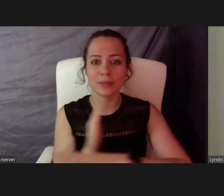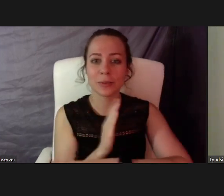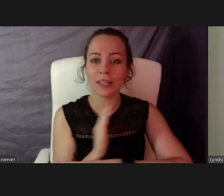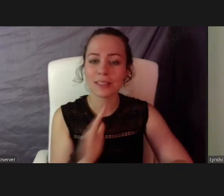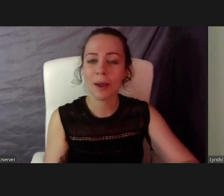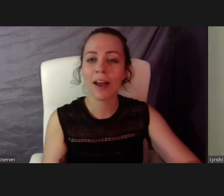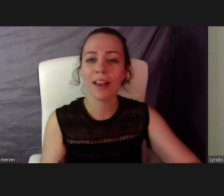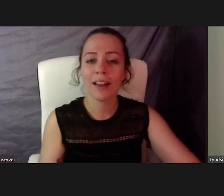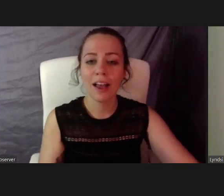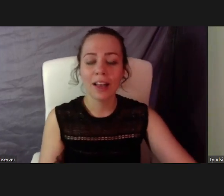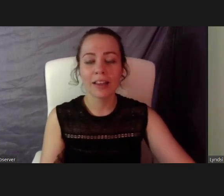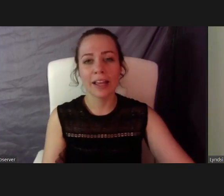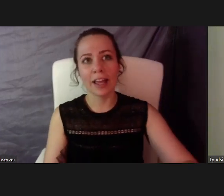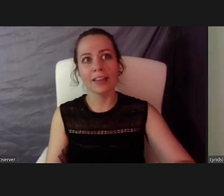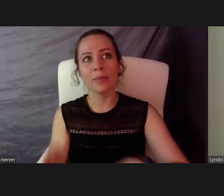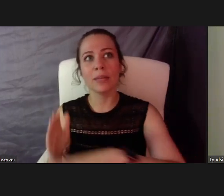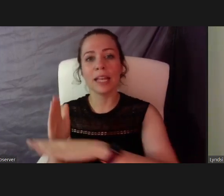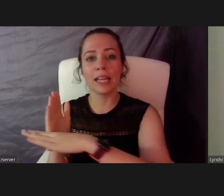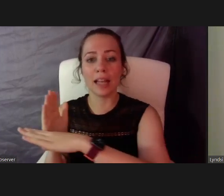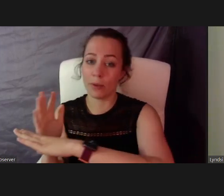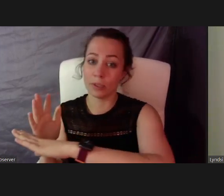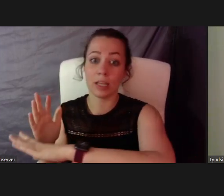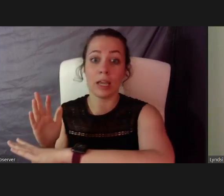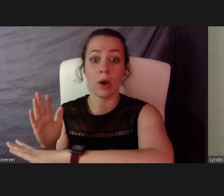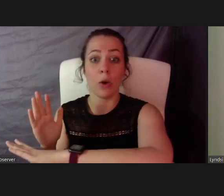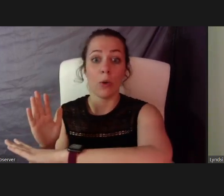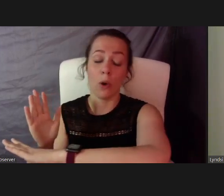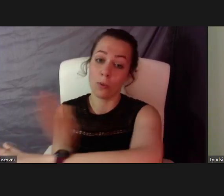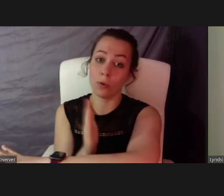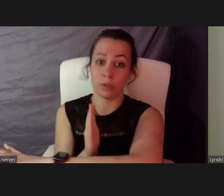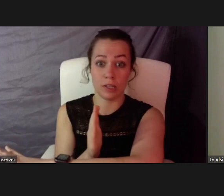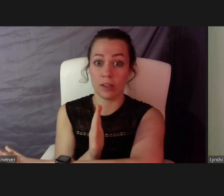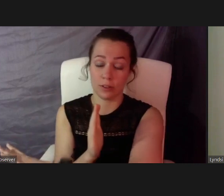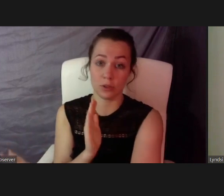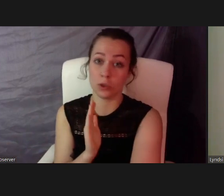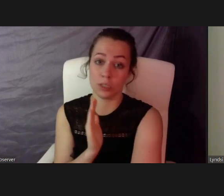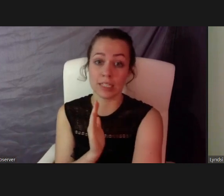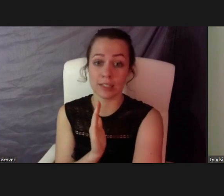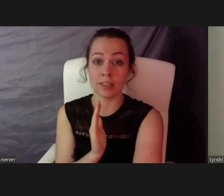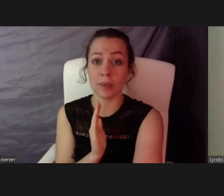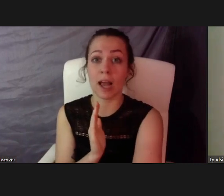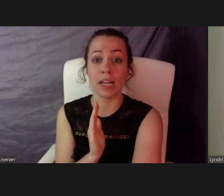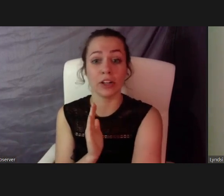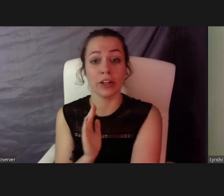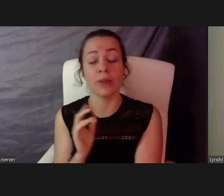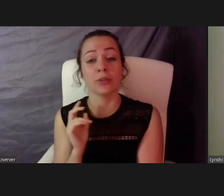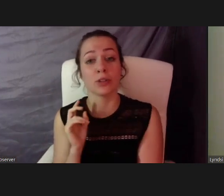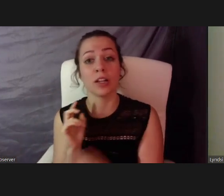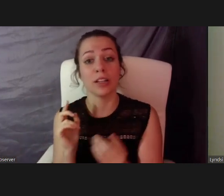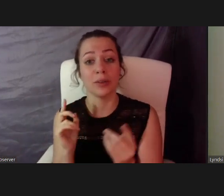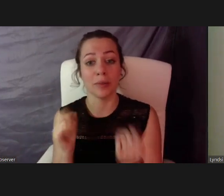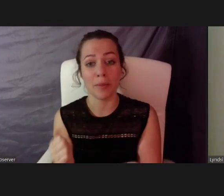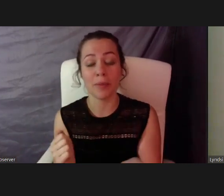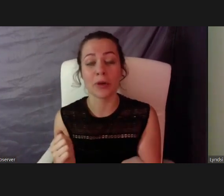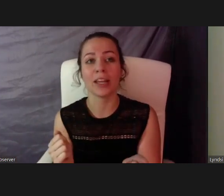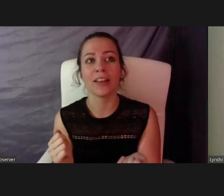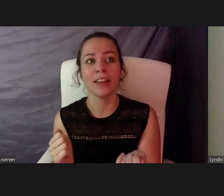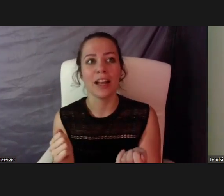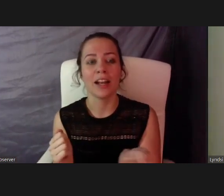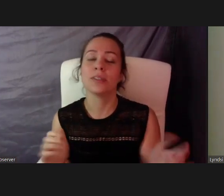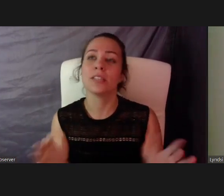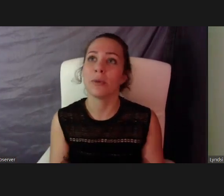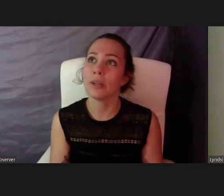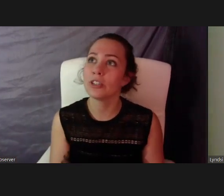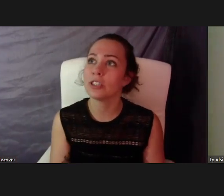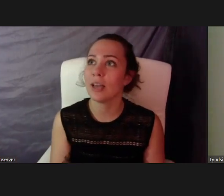a sweet spot. Like at the beginning, I was like almost like 2 sentences behind her and I was struggling with my memory.